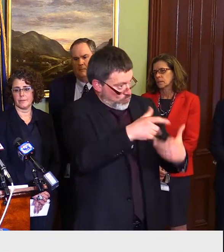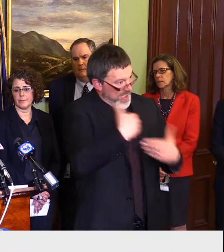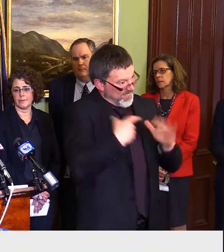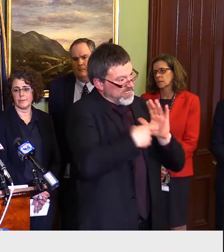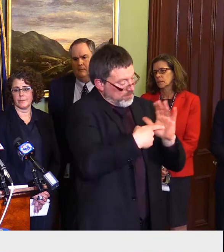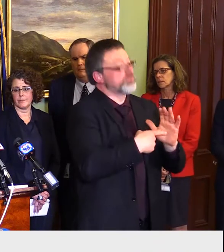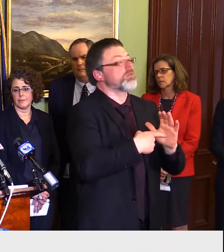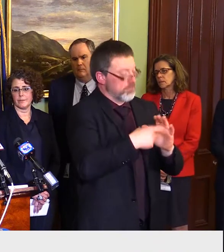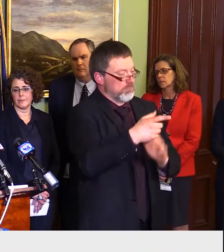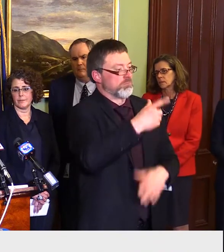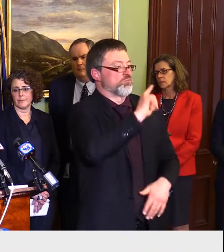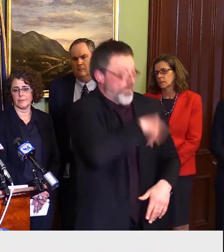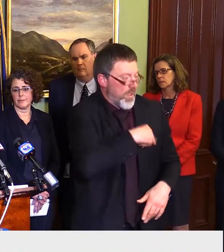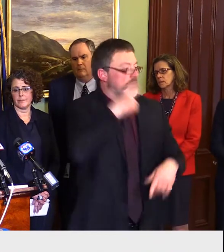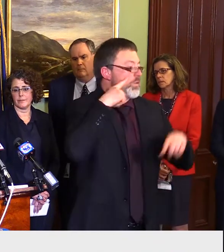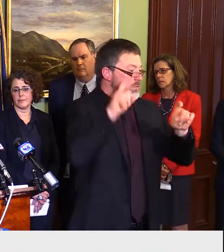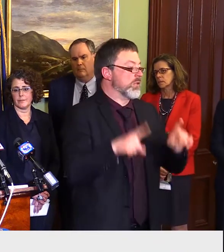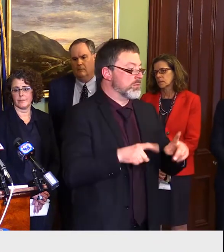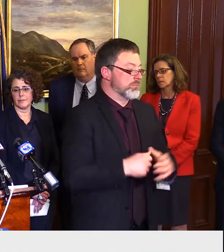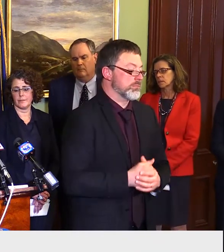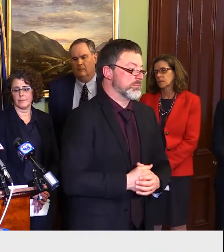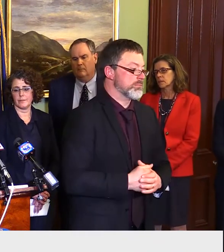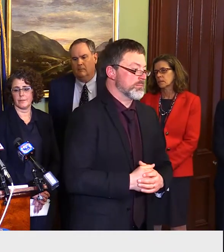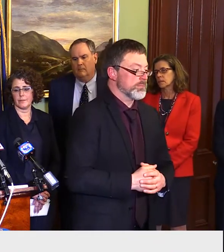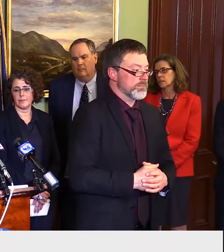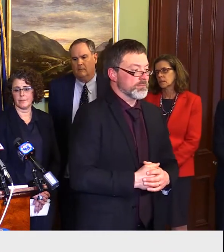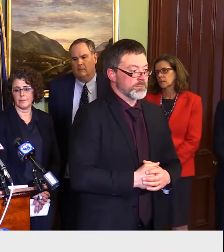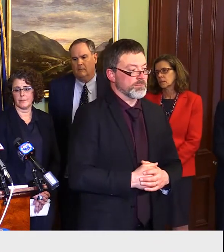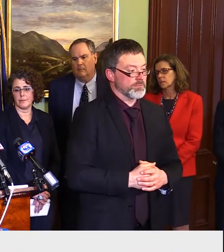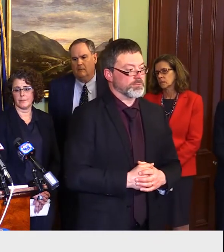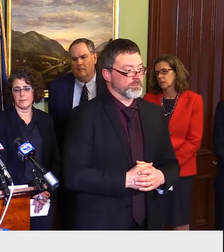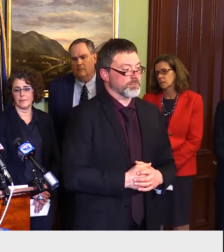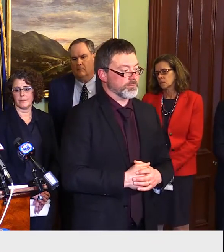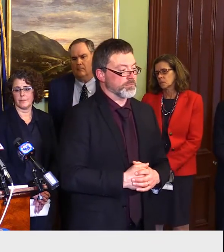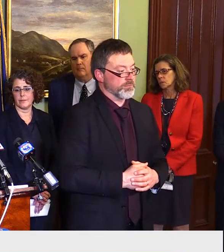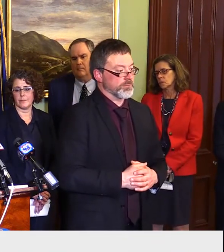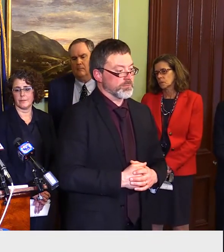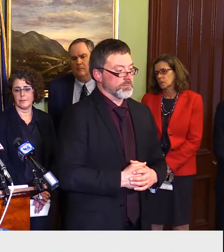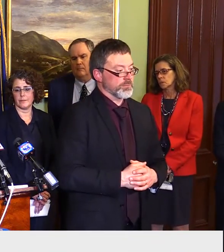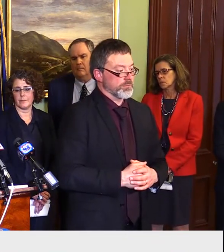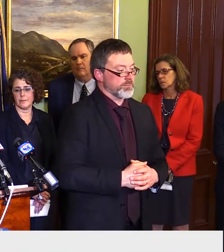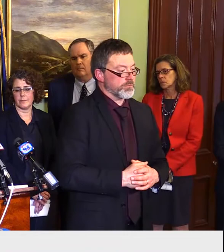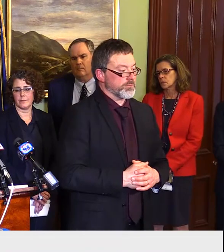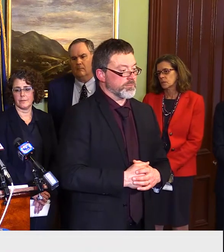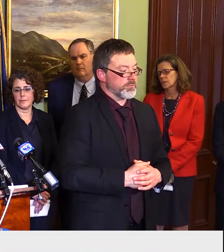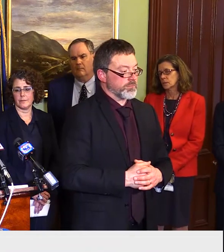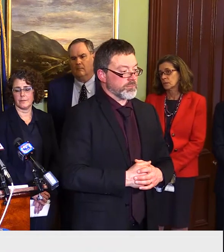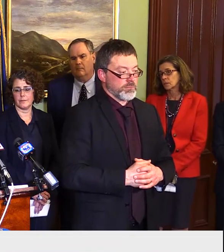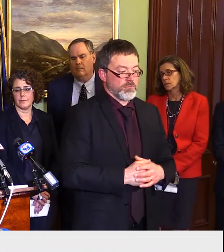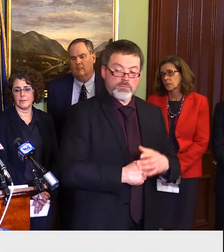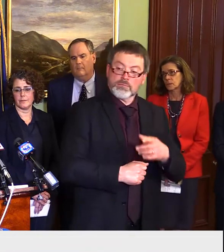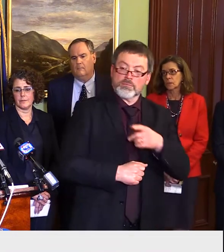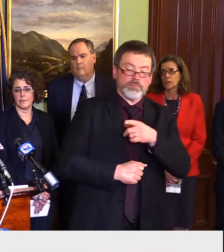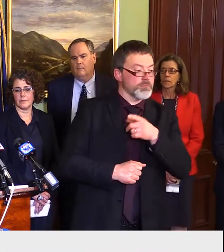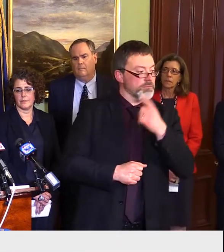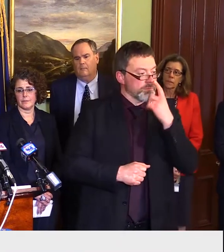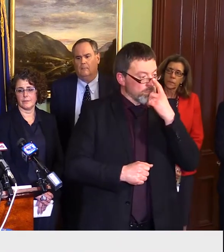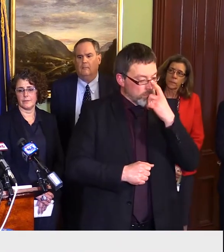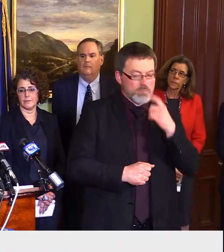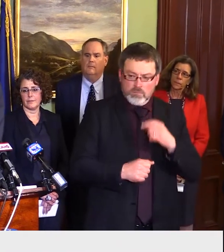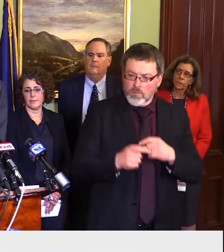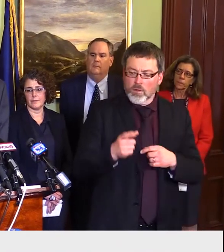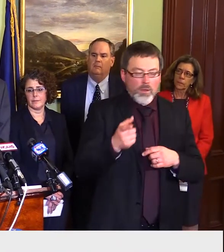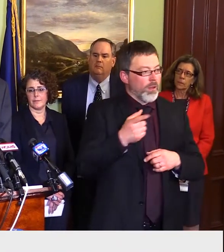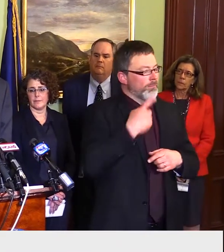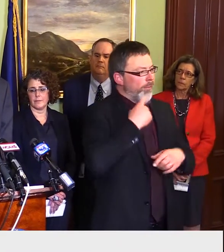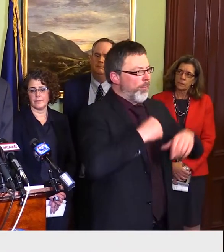As you point out, we don't want to have situations like happened in Italy happen here. And I think we're sort of at that pivot point